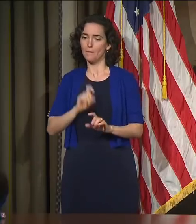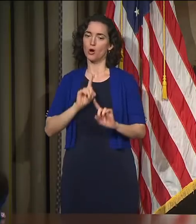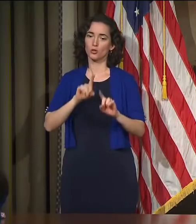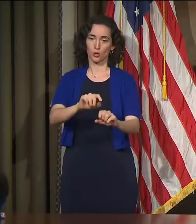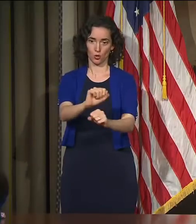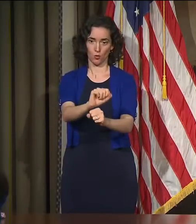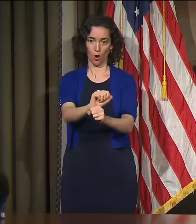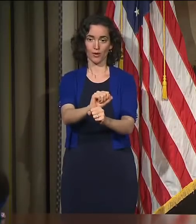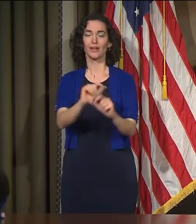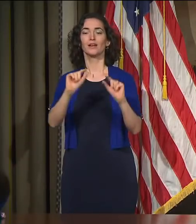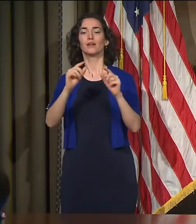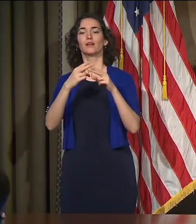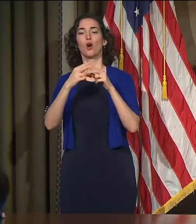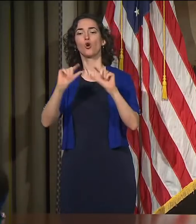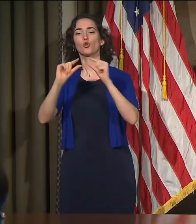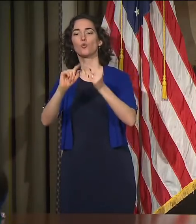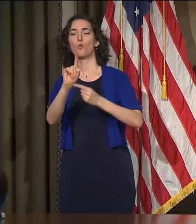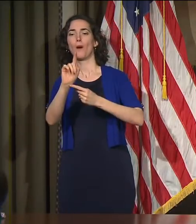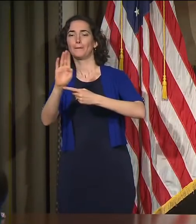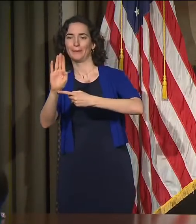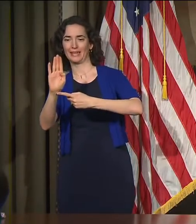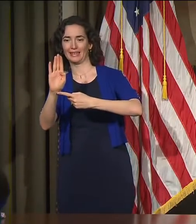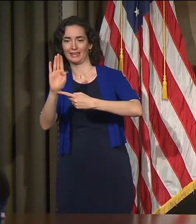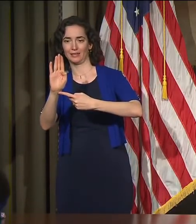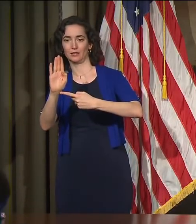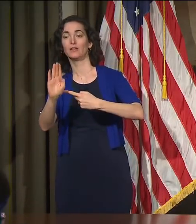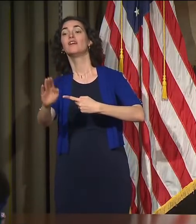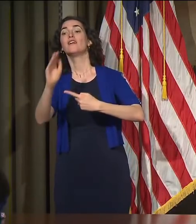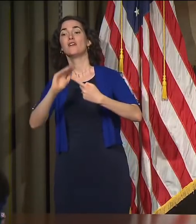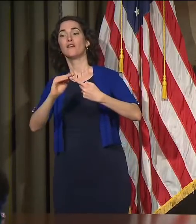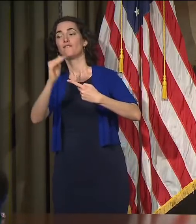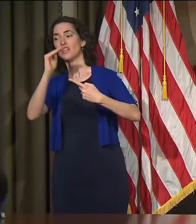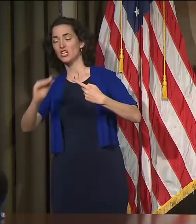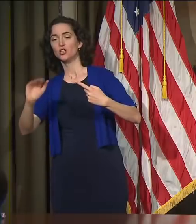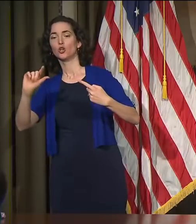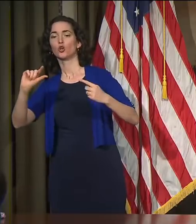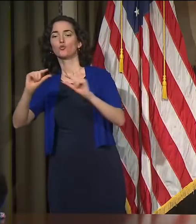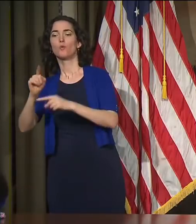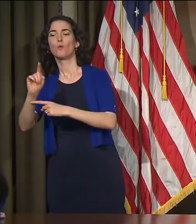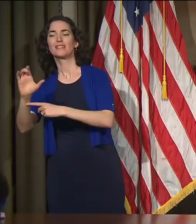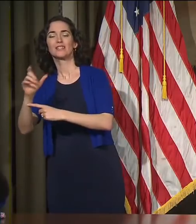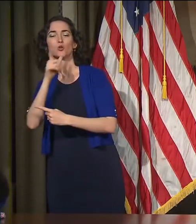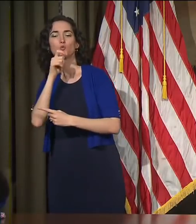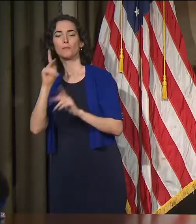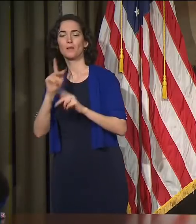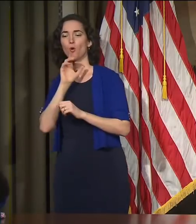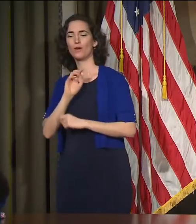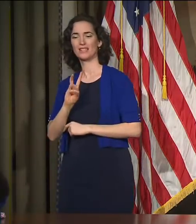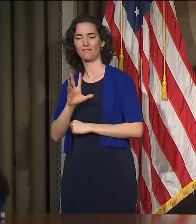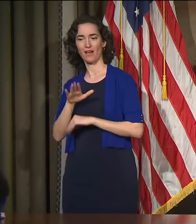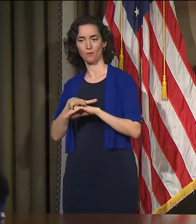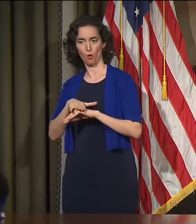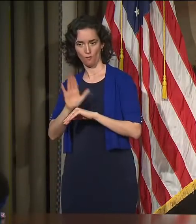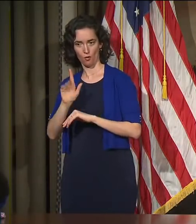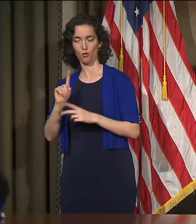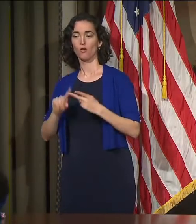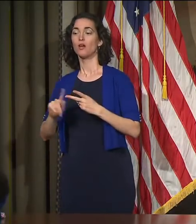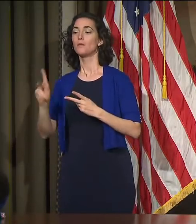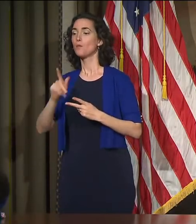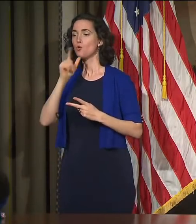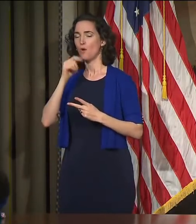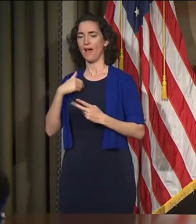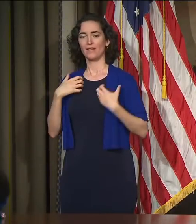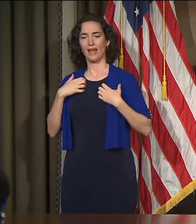and then they created a Group 1C for individuals down to 65 years of age, people with significant comorbid